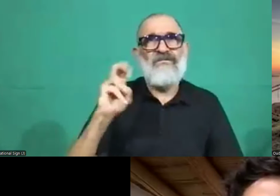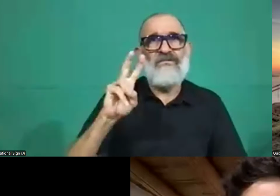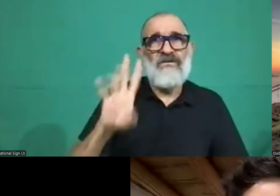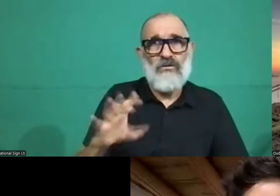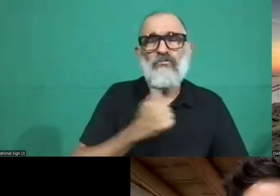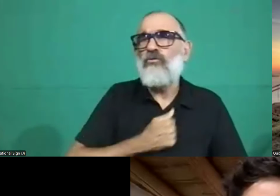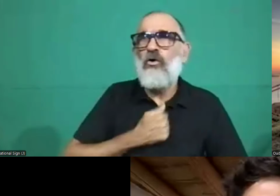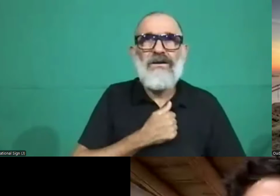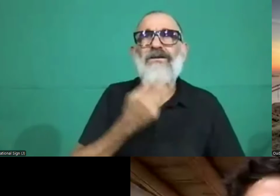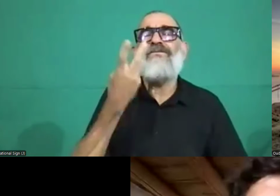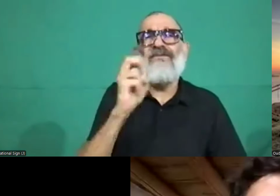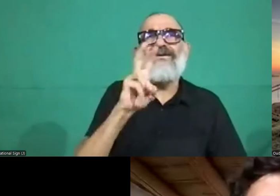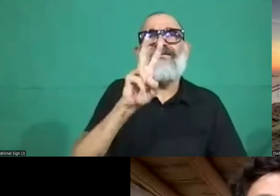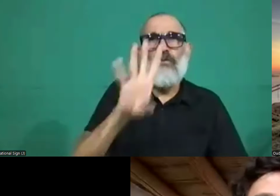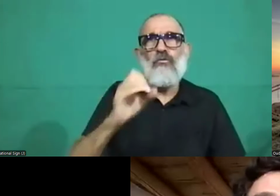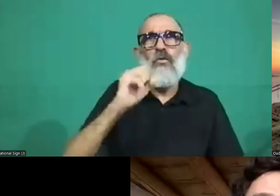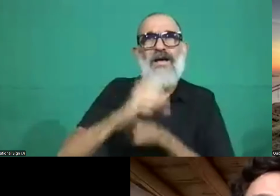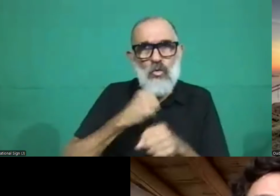Okay, so